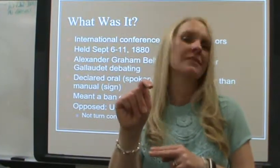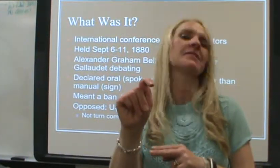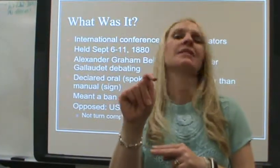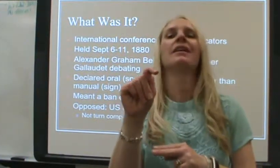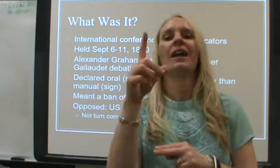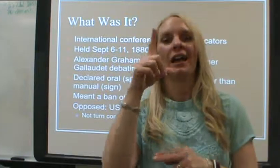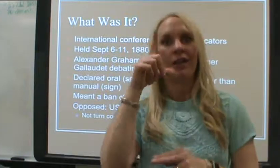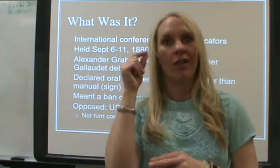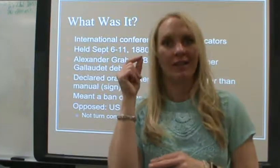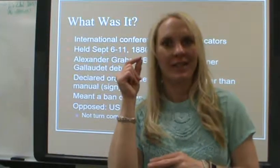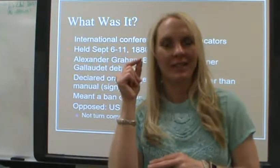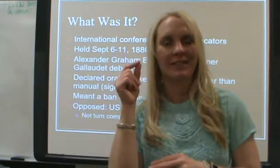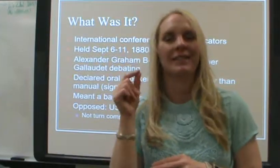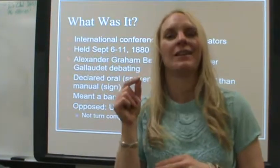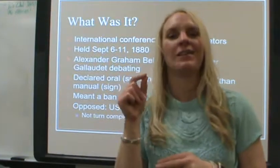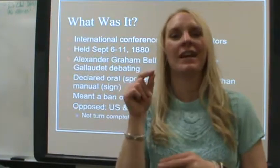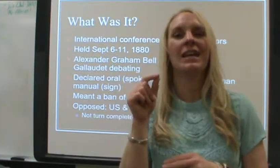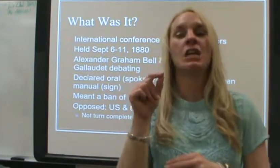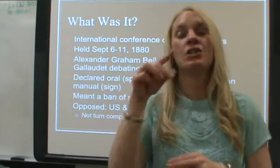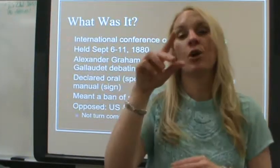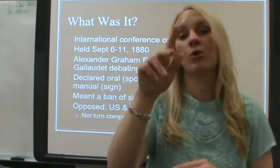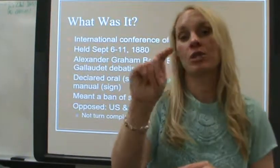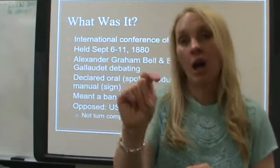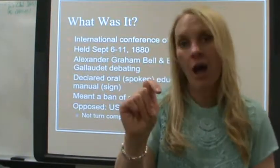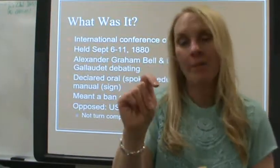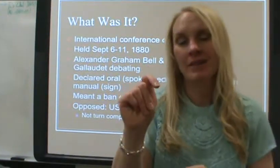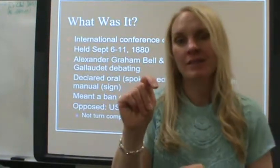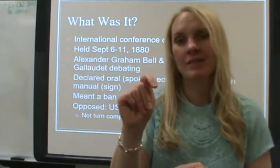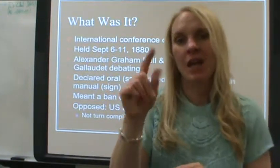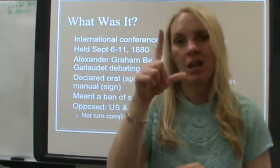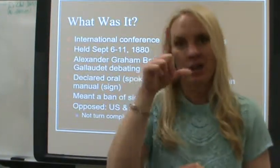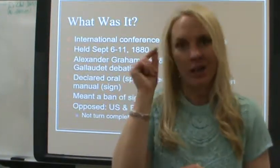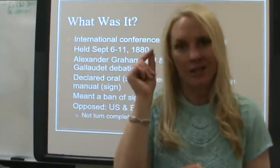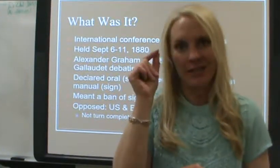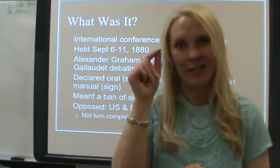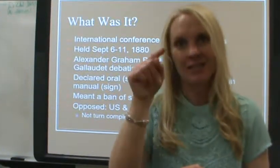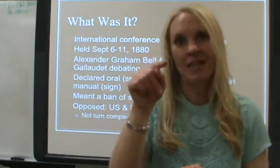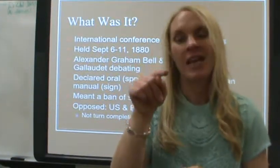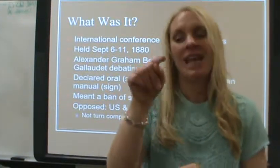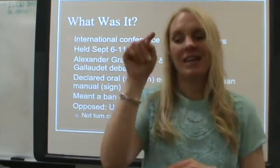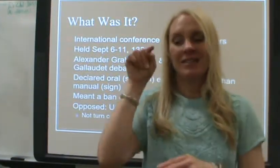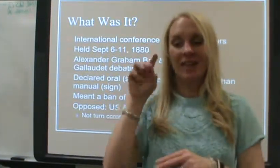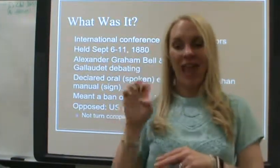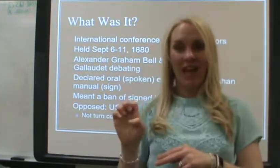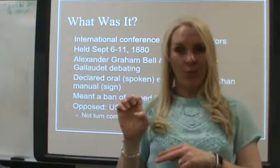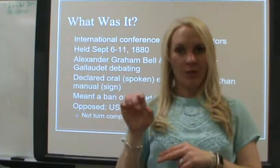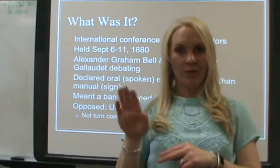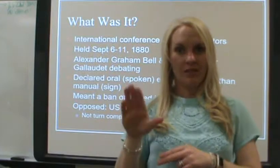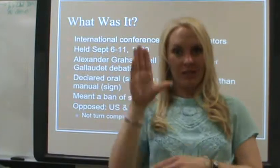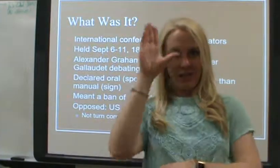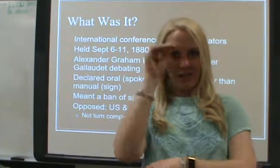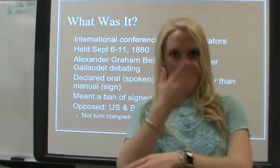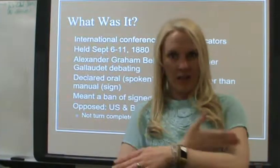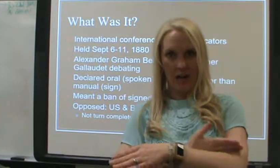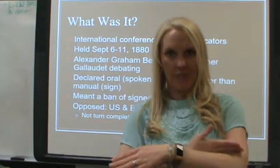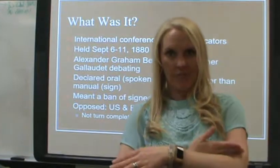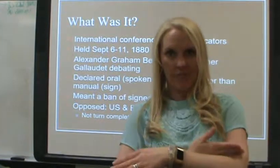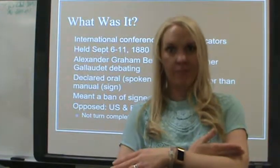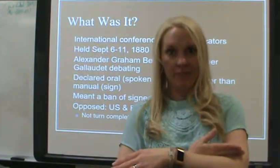Thomas Gallaudet, right? So Thomas Gallaudet is Edward's son,